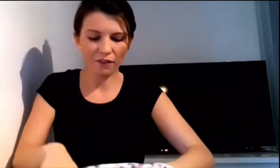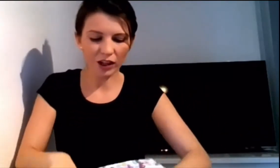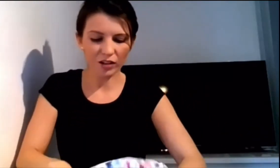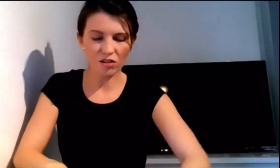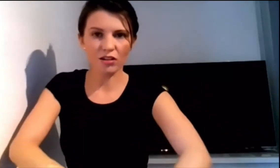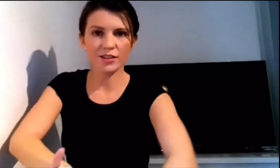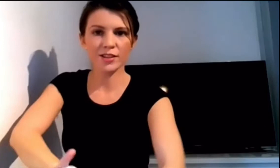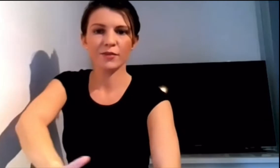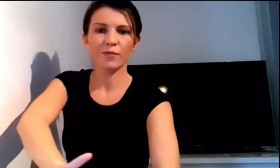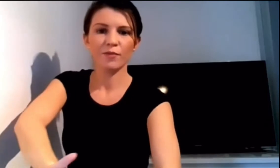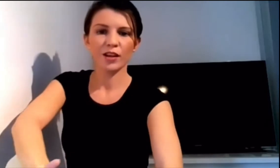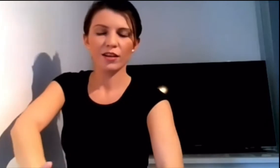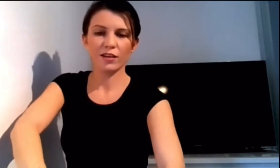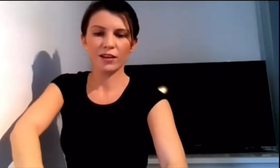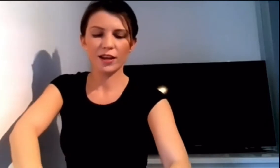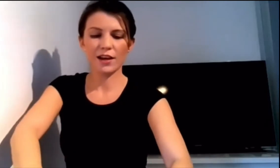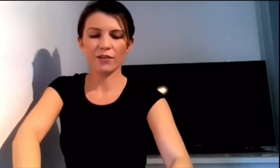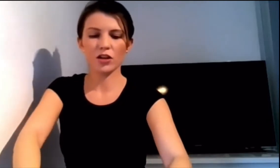What? I have got